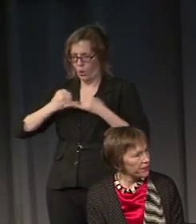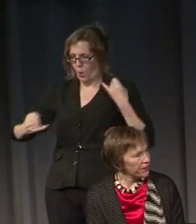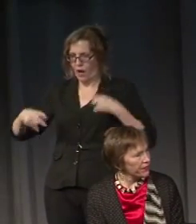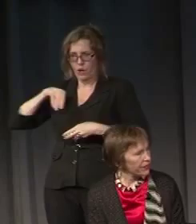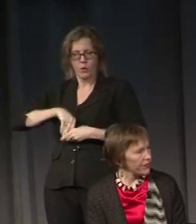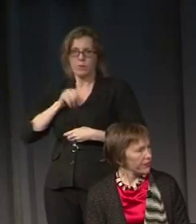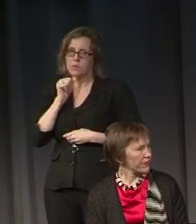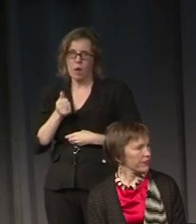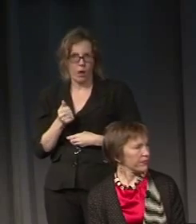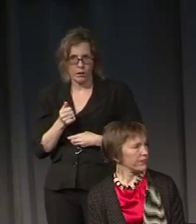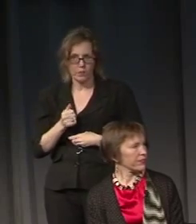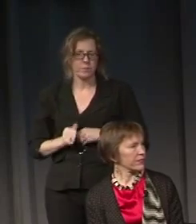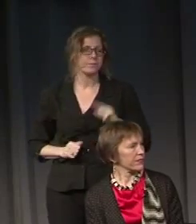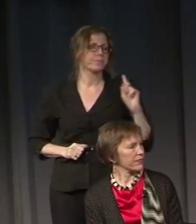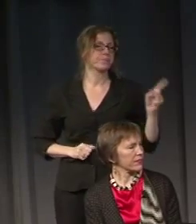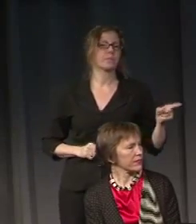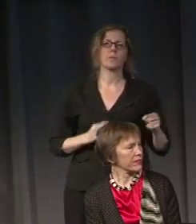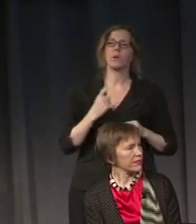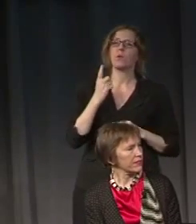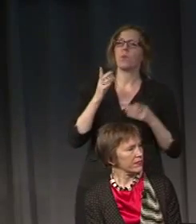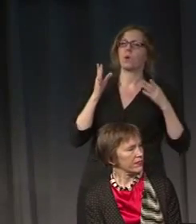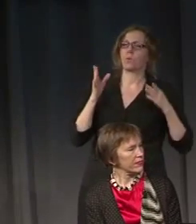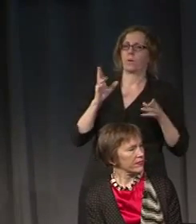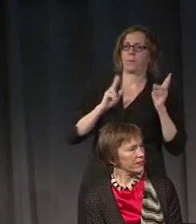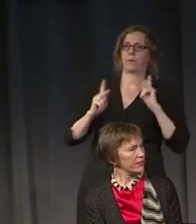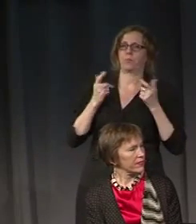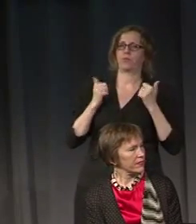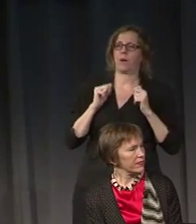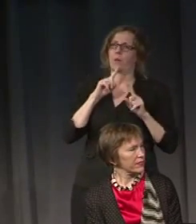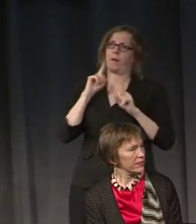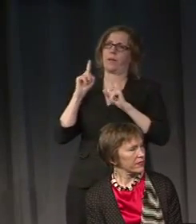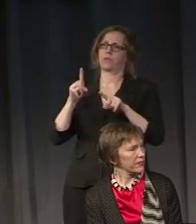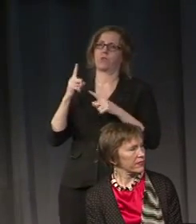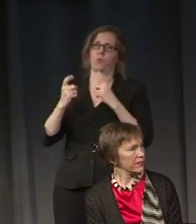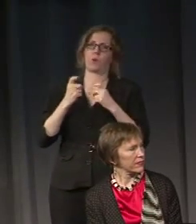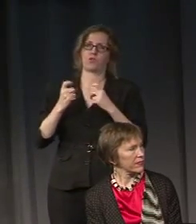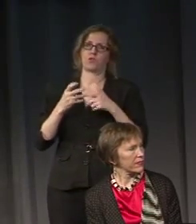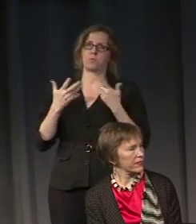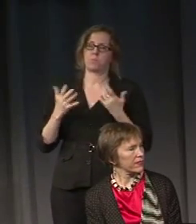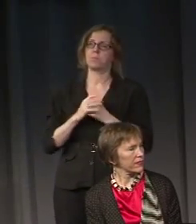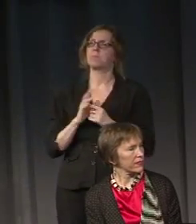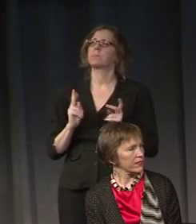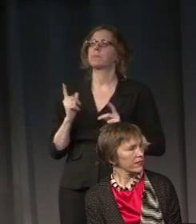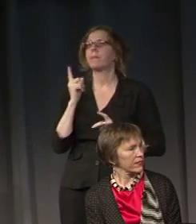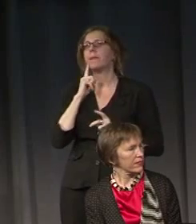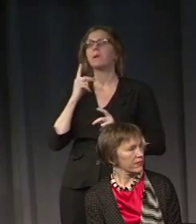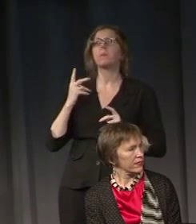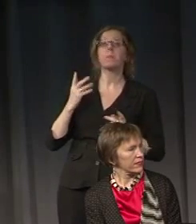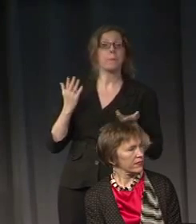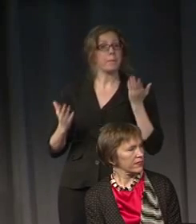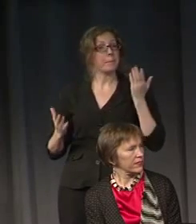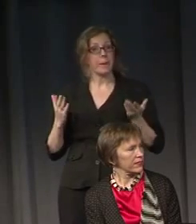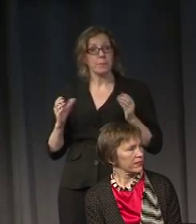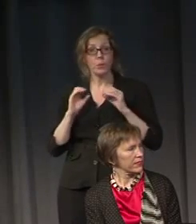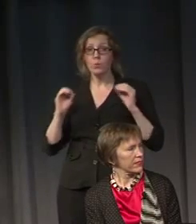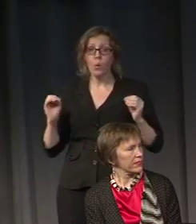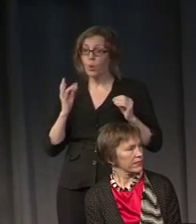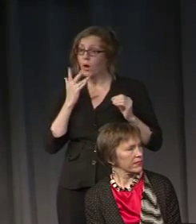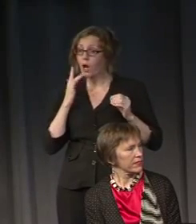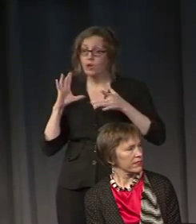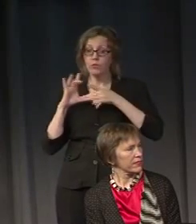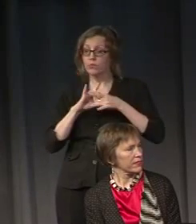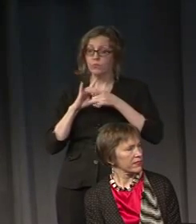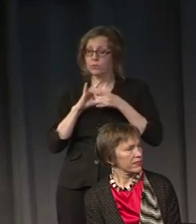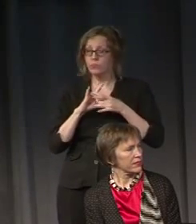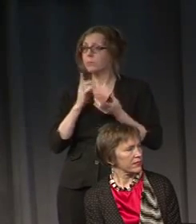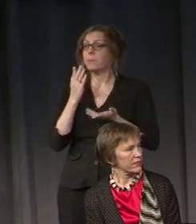think people have tried to attack the question is to say, well, maybe it isn't the specific color association, but maybe it's something